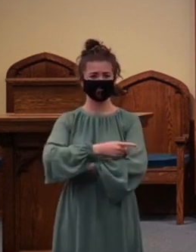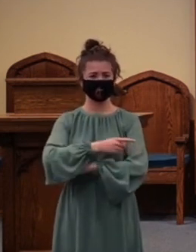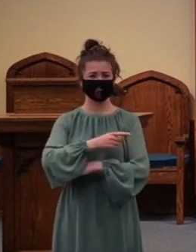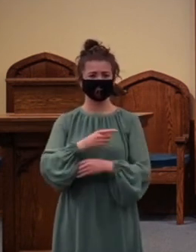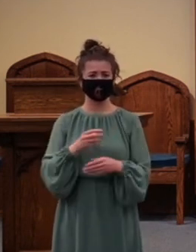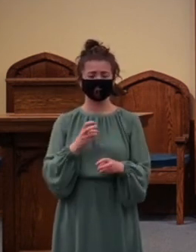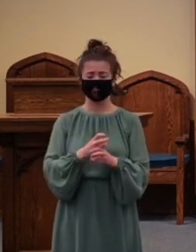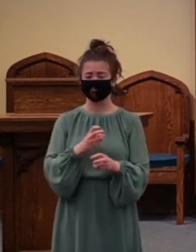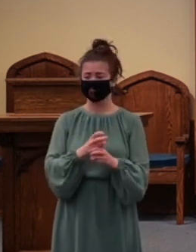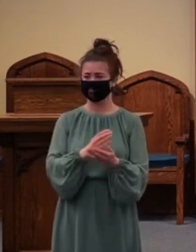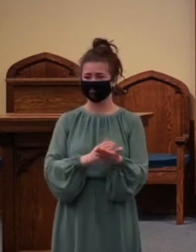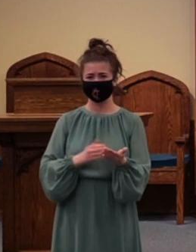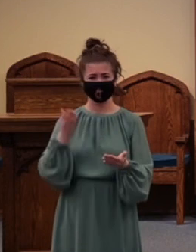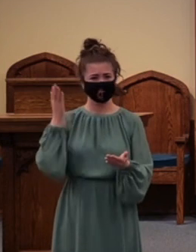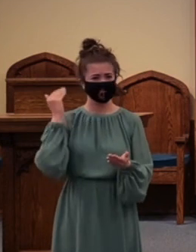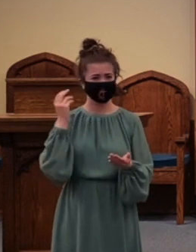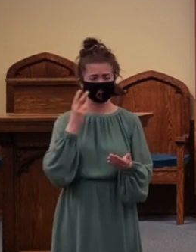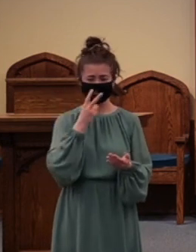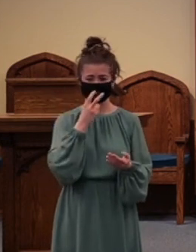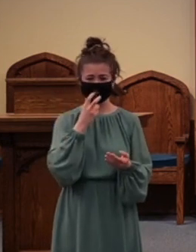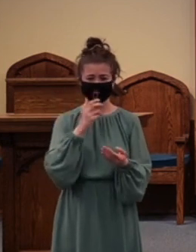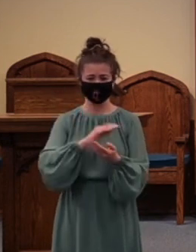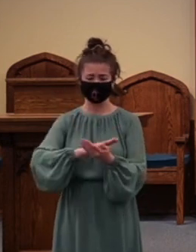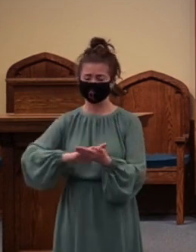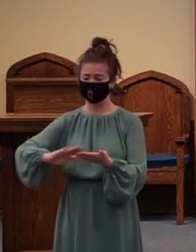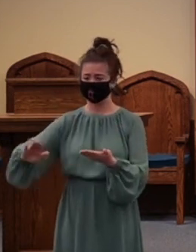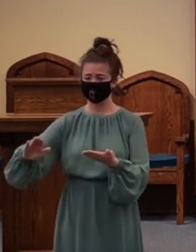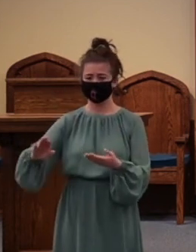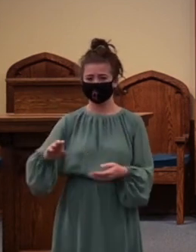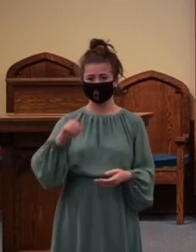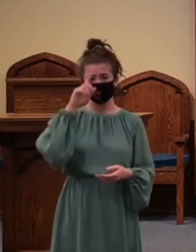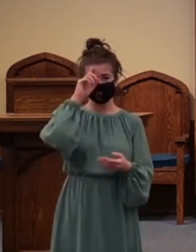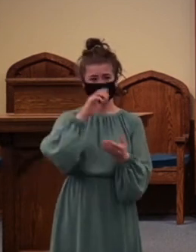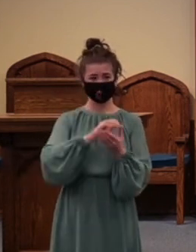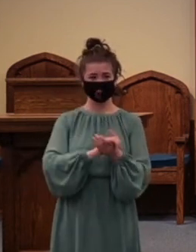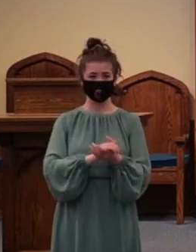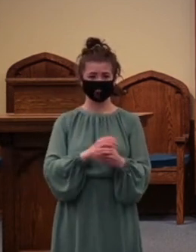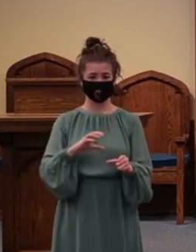clings to us. We believe that this act is an act of love.